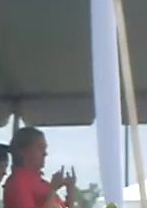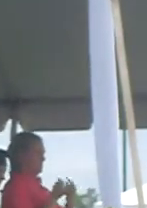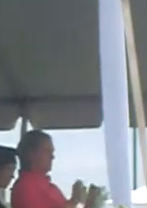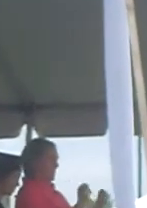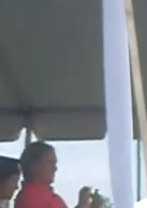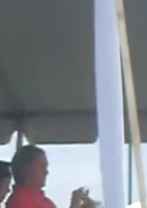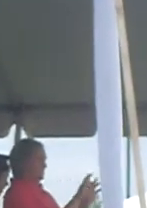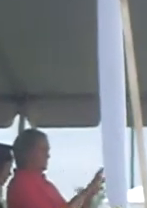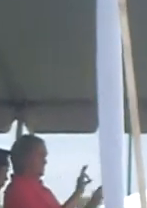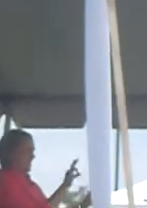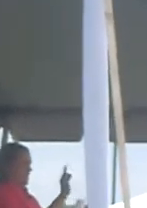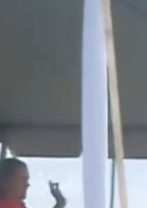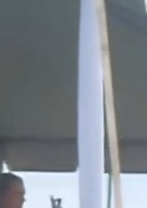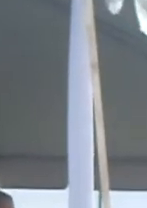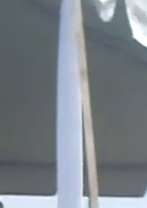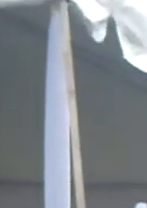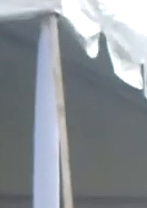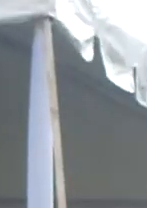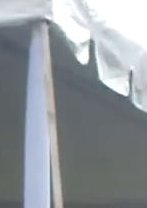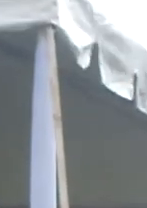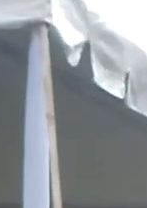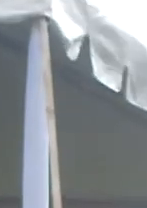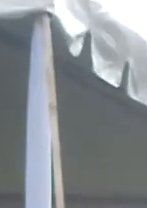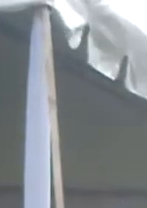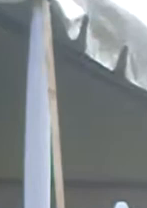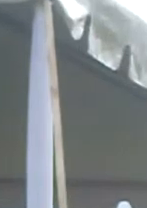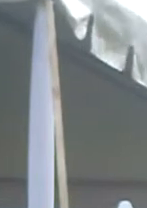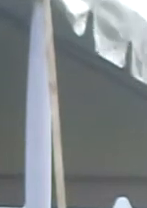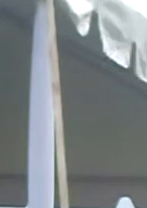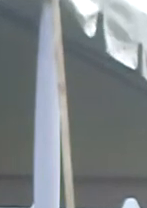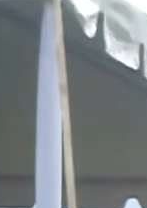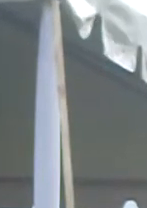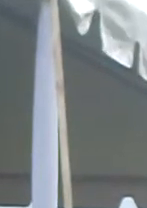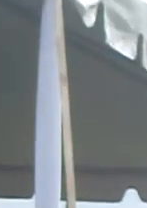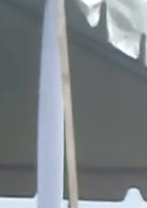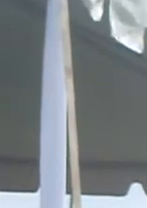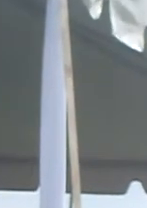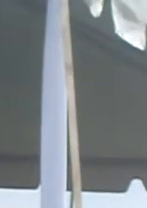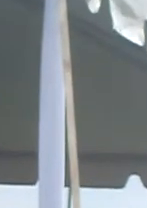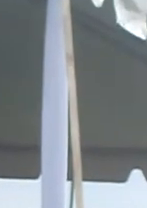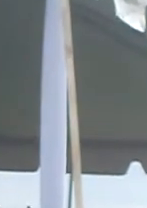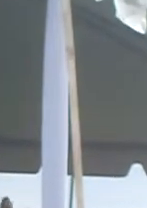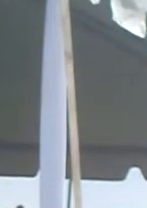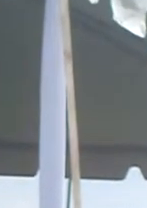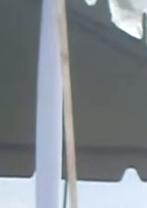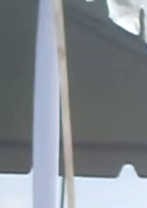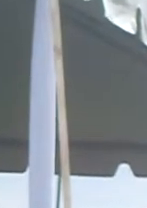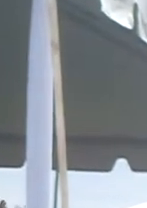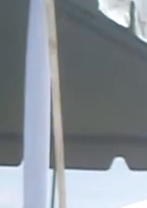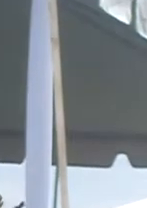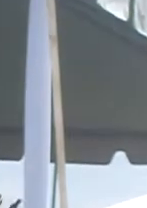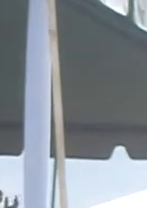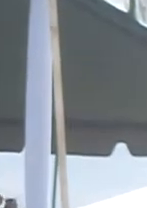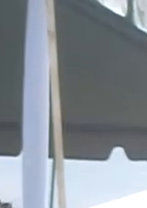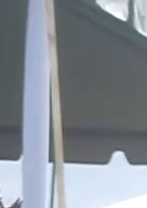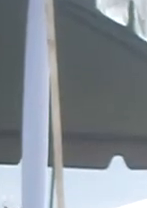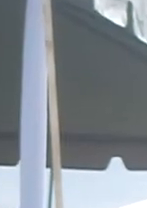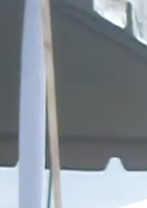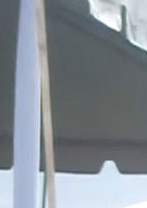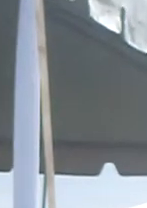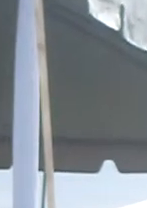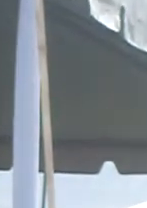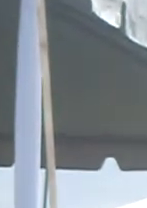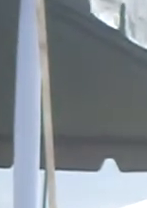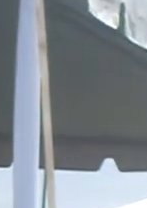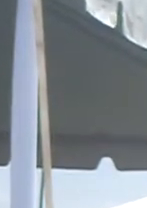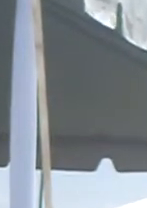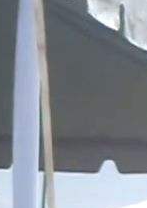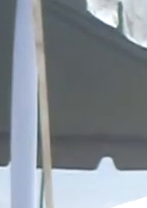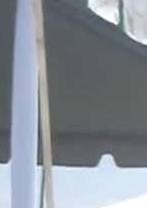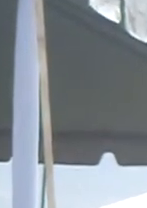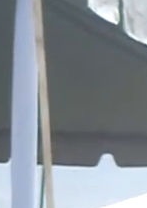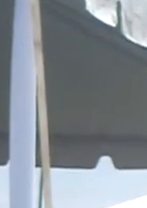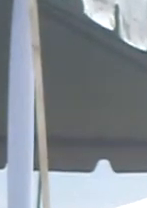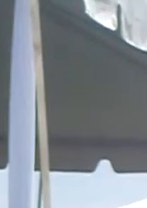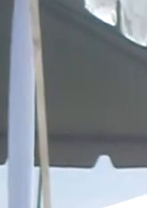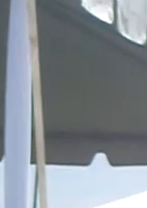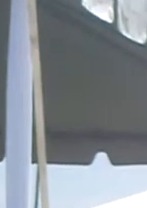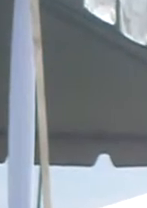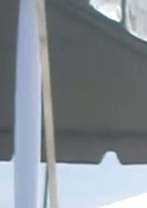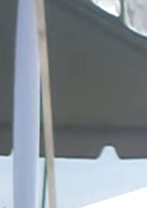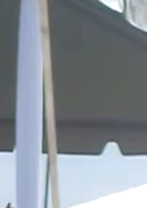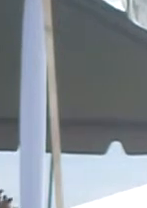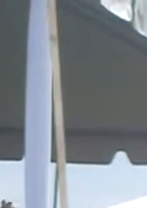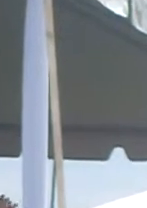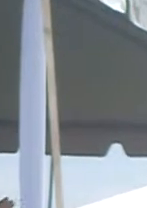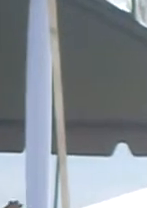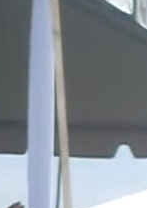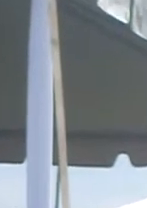girl online, sifting through bio after bio. Some girls are too busy, some live too close to home, and some have too much baggage, so they're